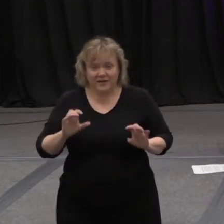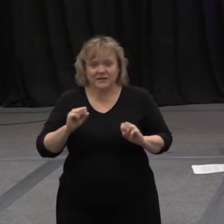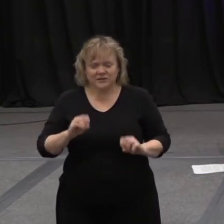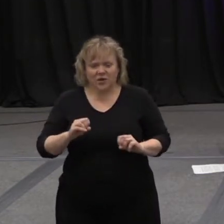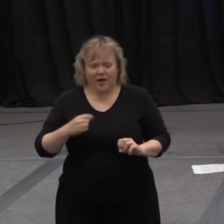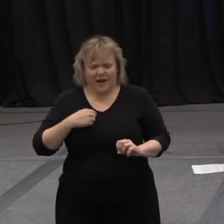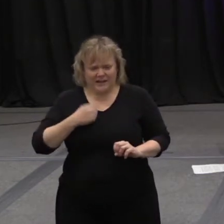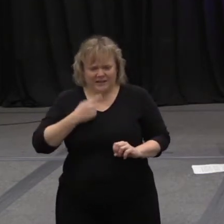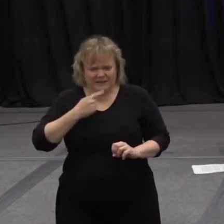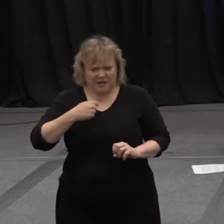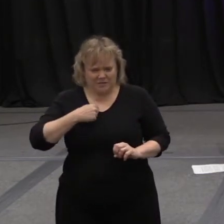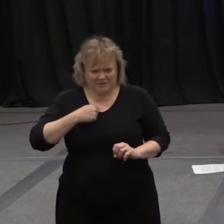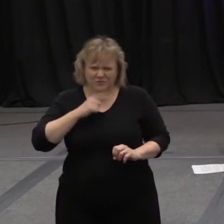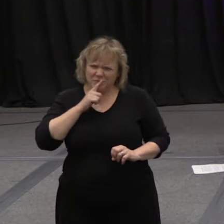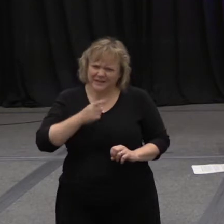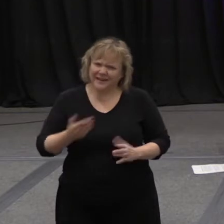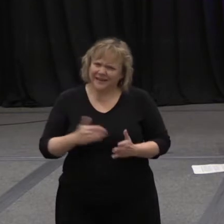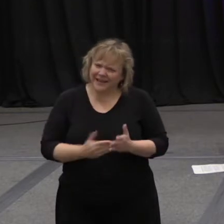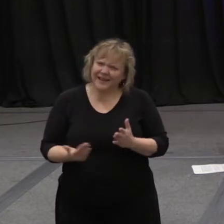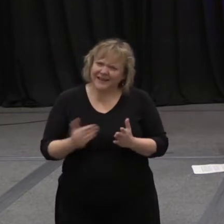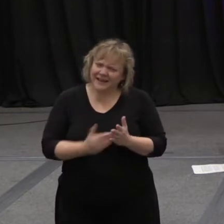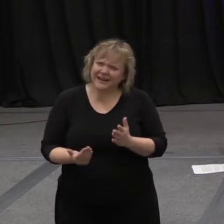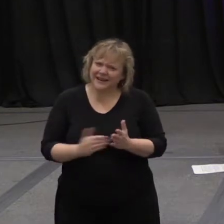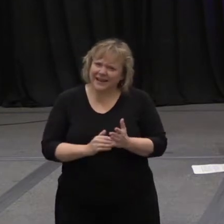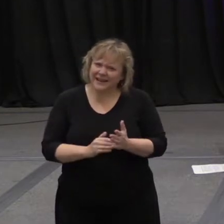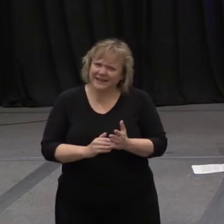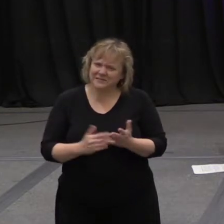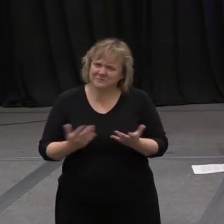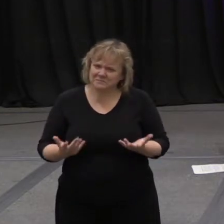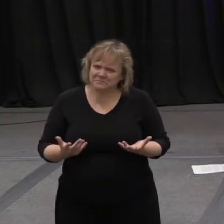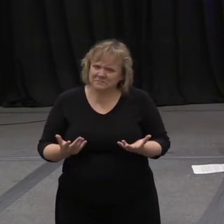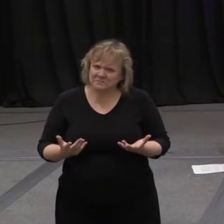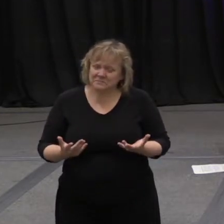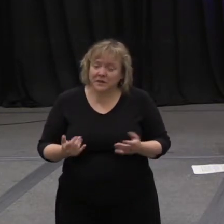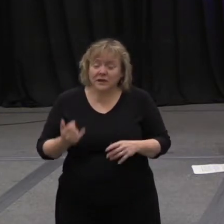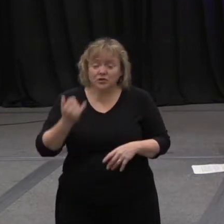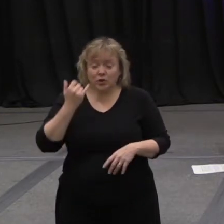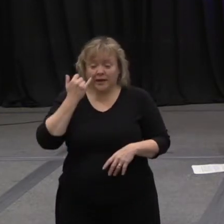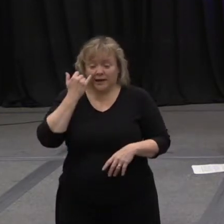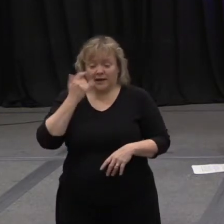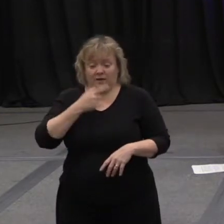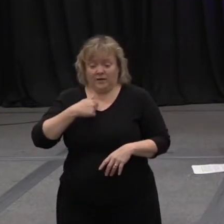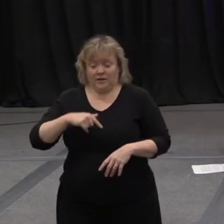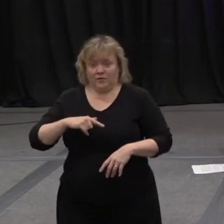But in that moment, when we stop and pry open